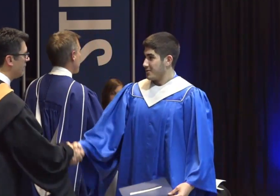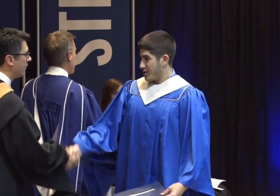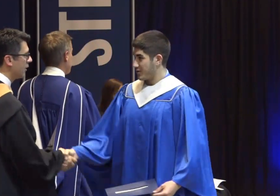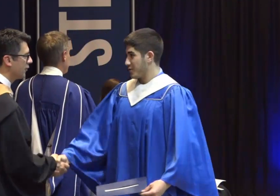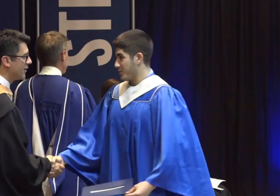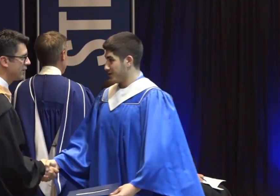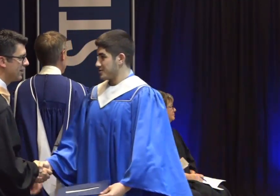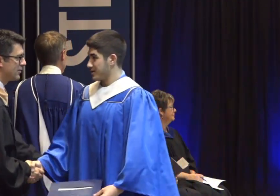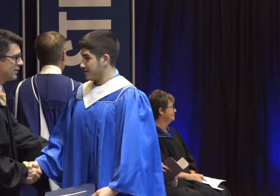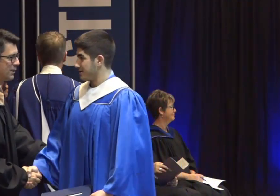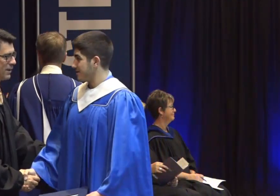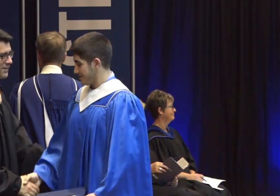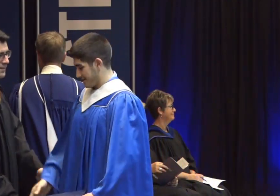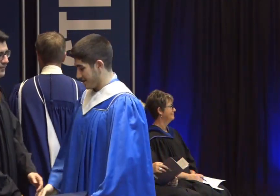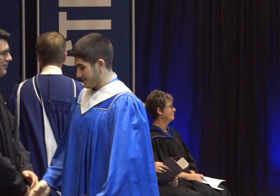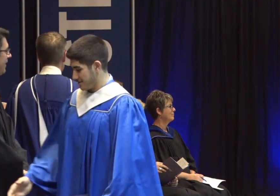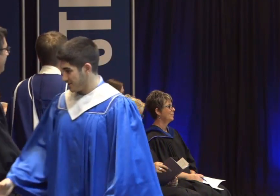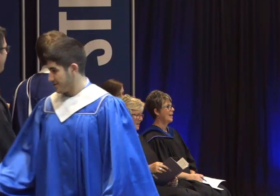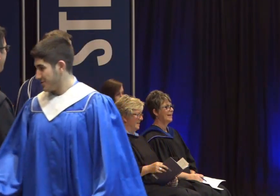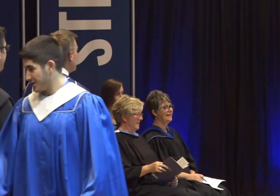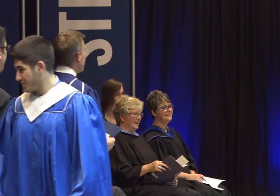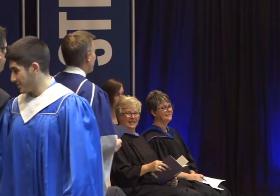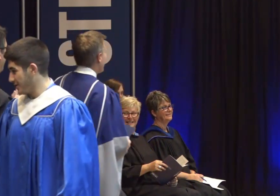Seamus Stapleton, honors.